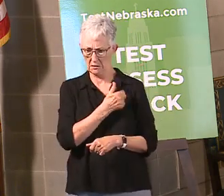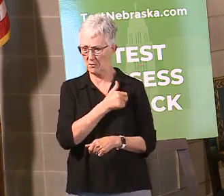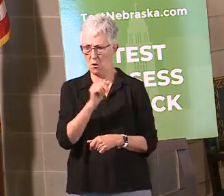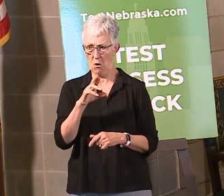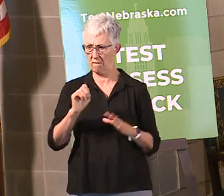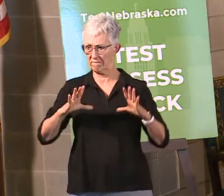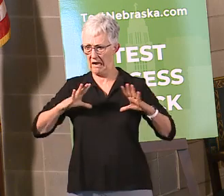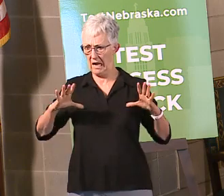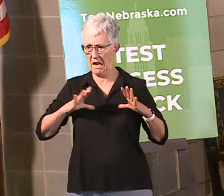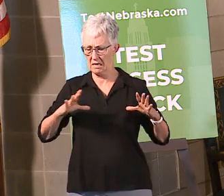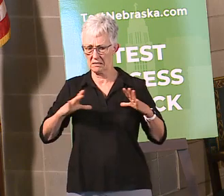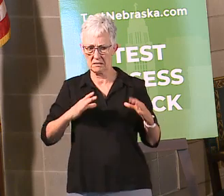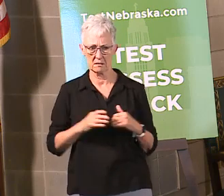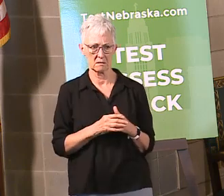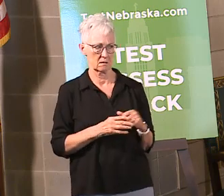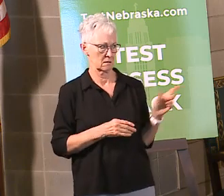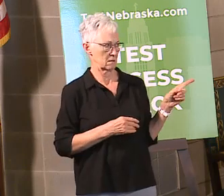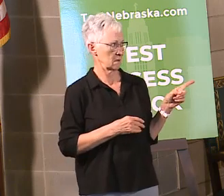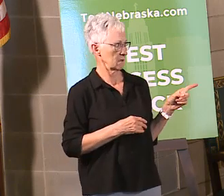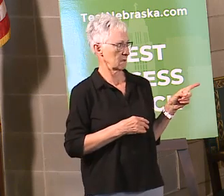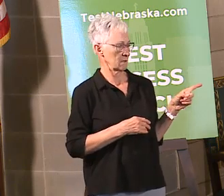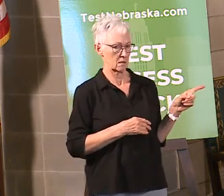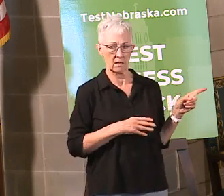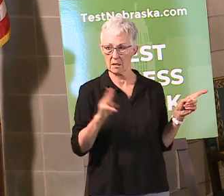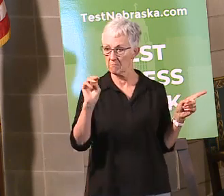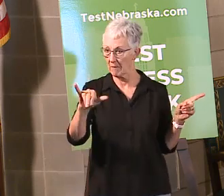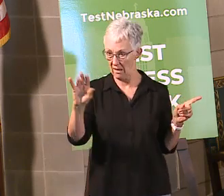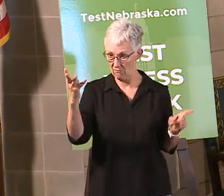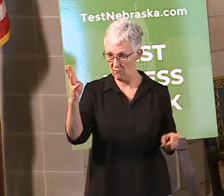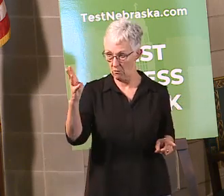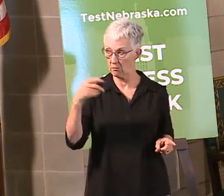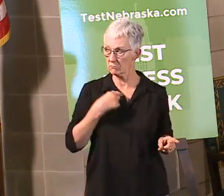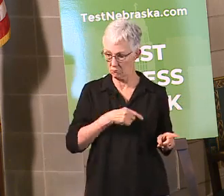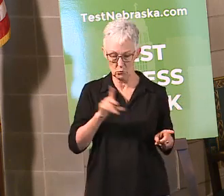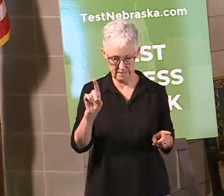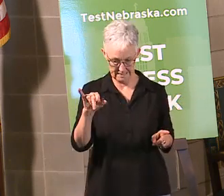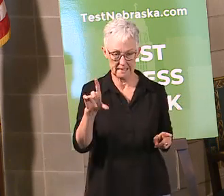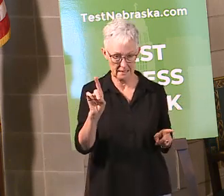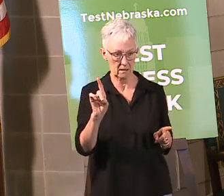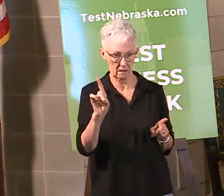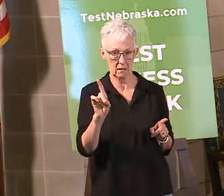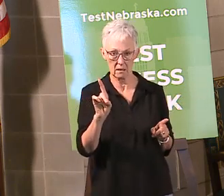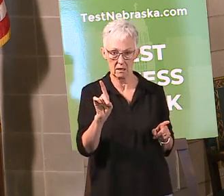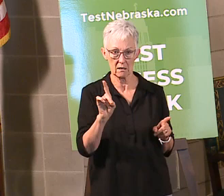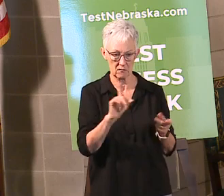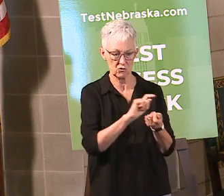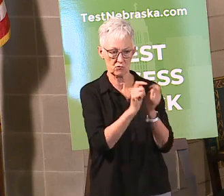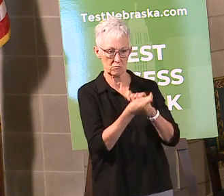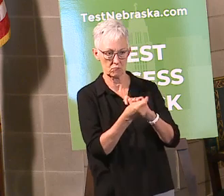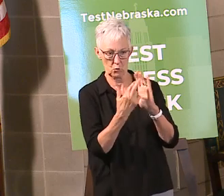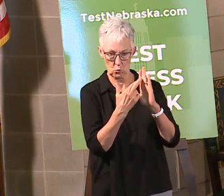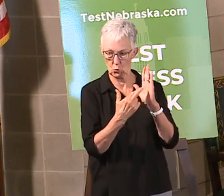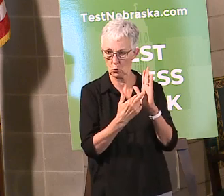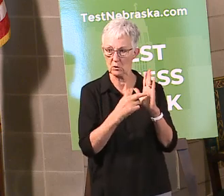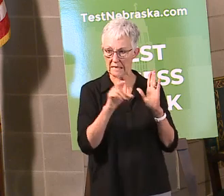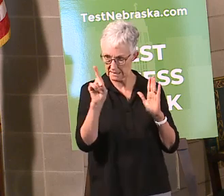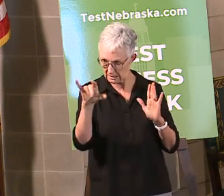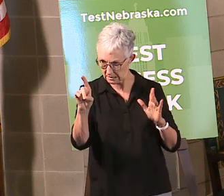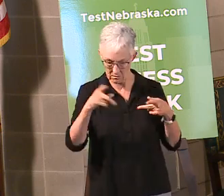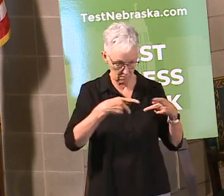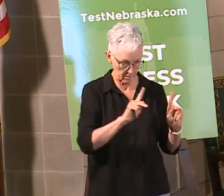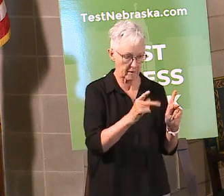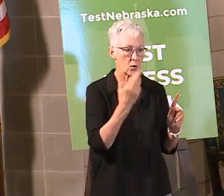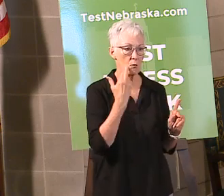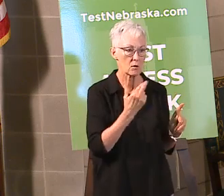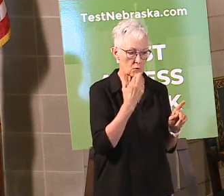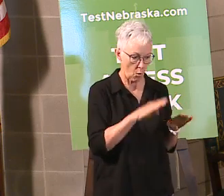4th, and we're just now 2 weeks later. So it takes about 2 weeks from the time you do something to see that impact.